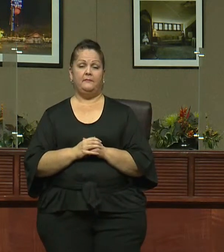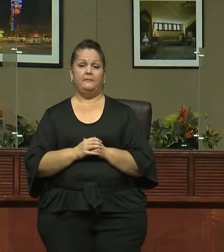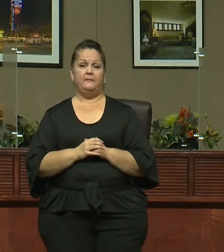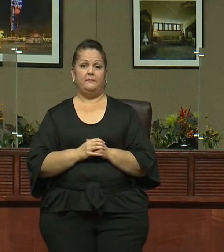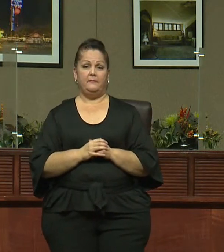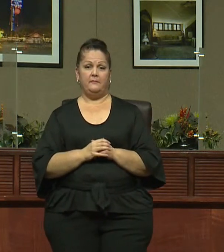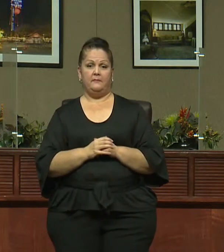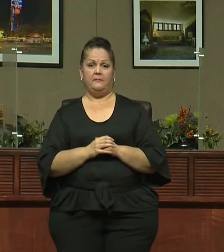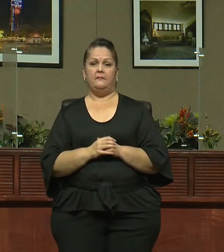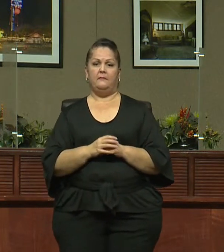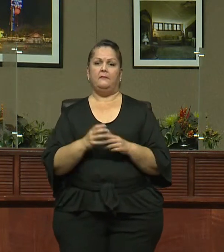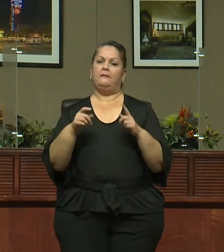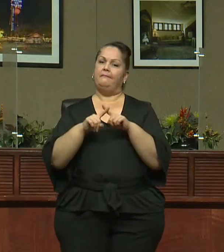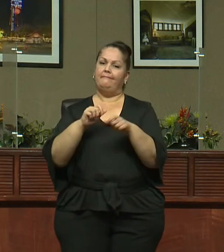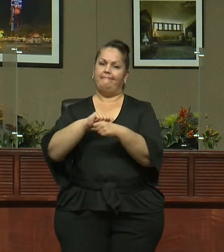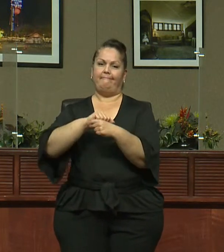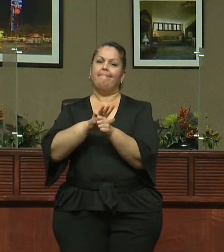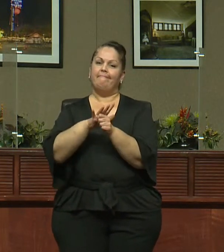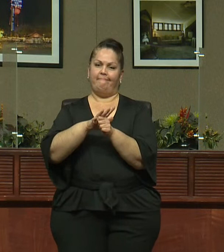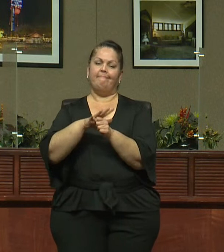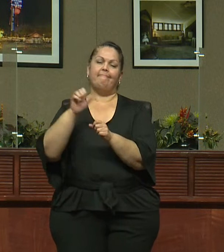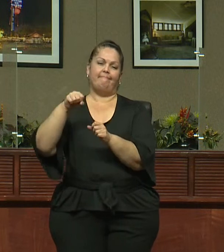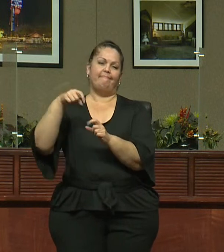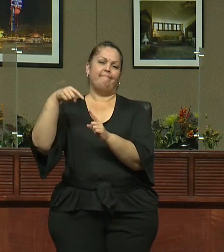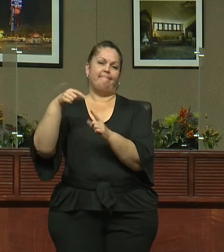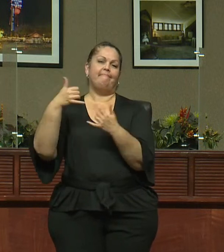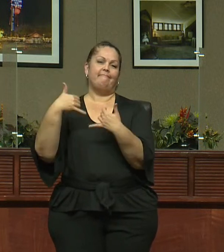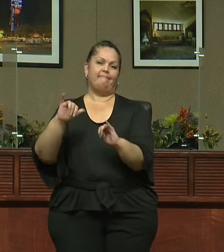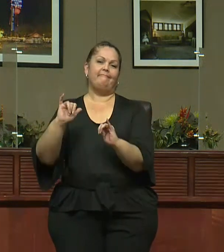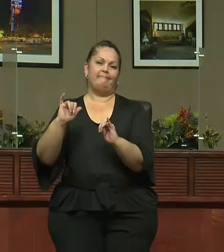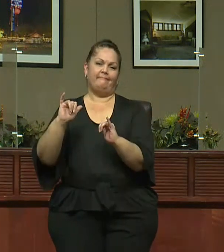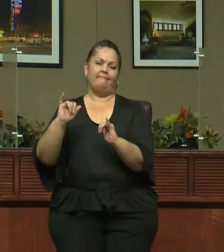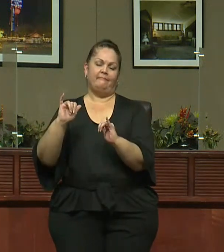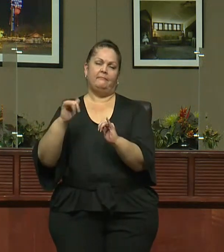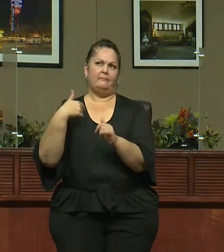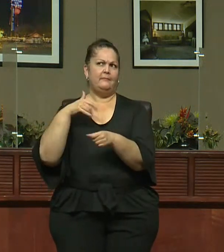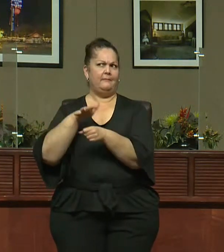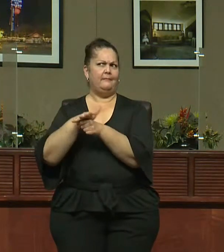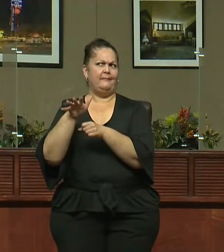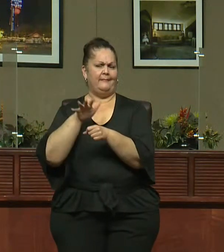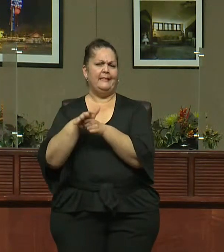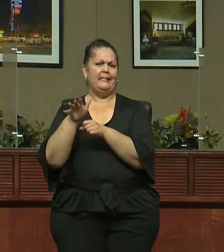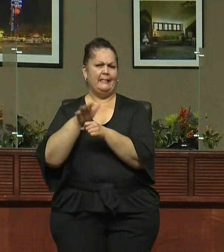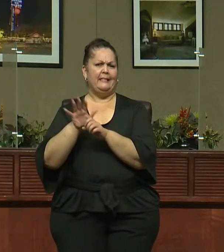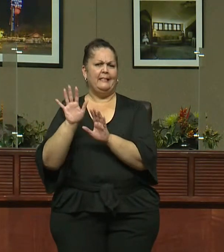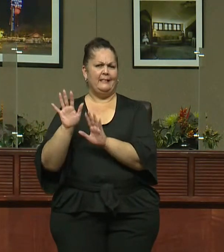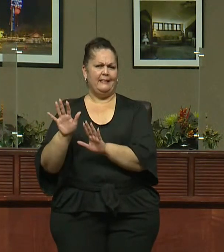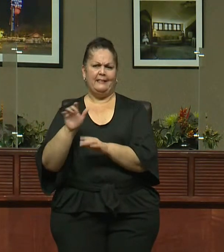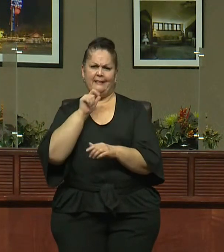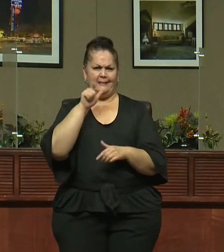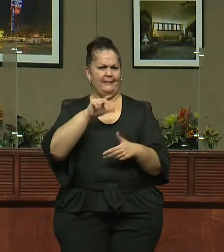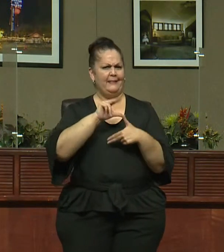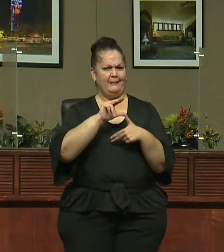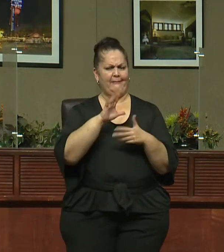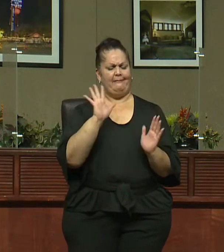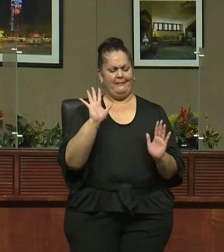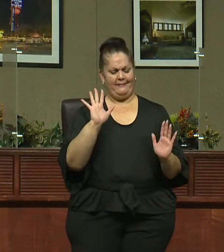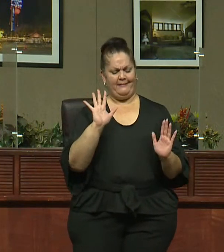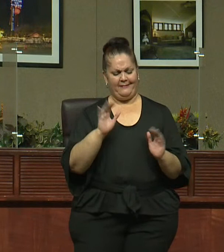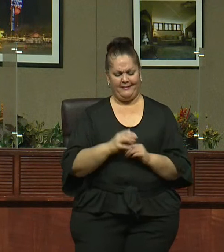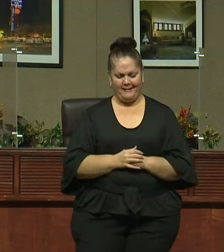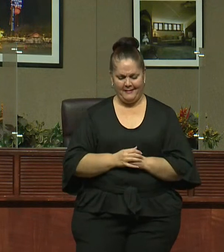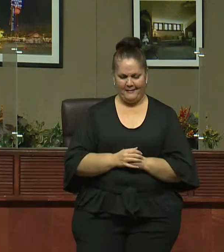But we're still dealing with a pandemic, so I think that more than made up for the fact that we didn't have a hurricane this year.